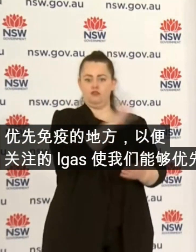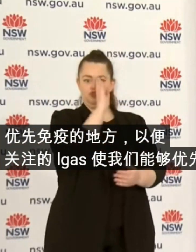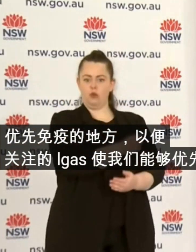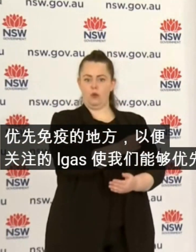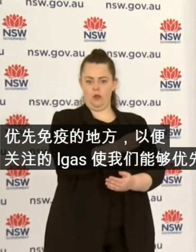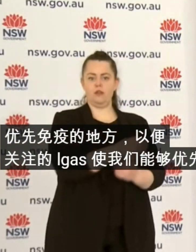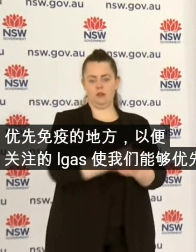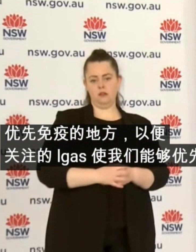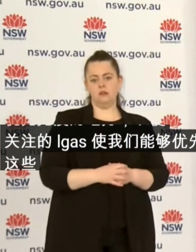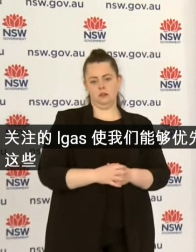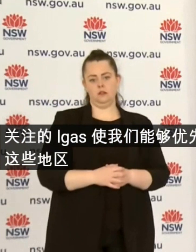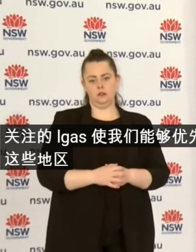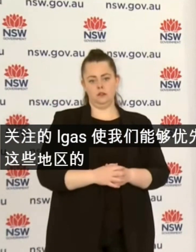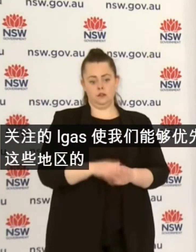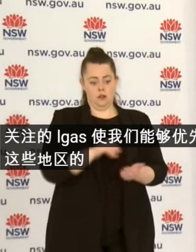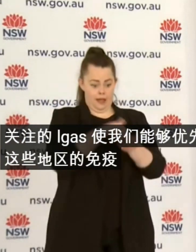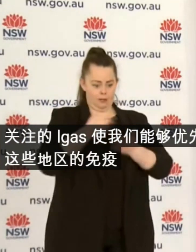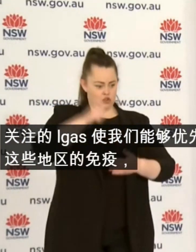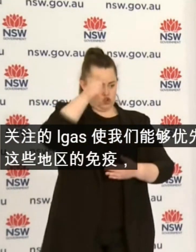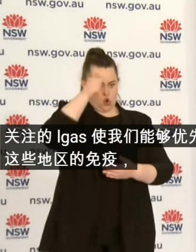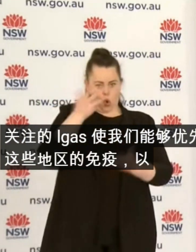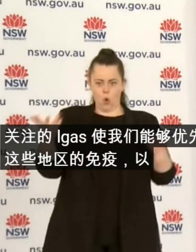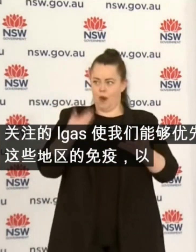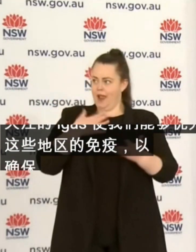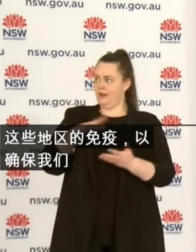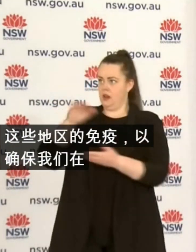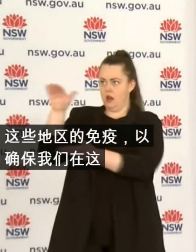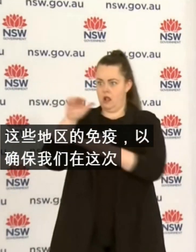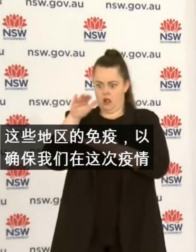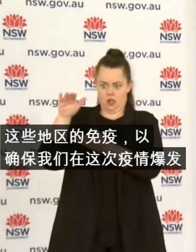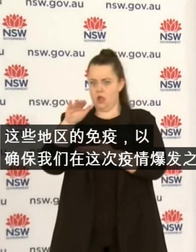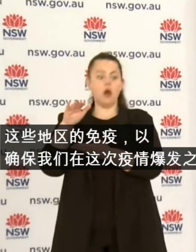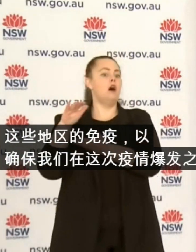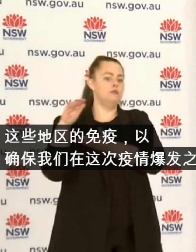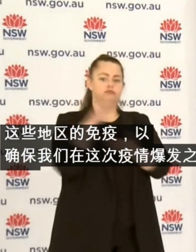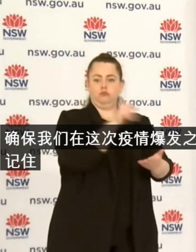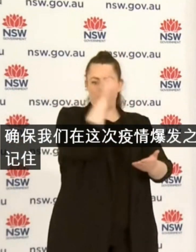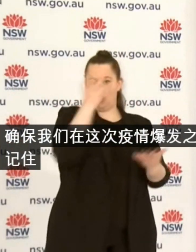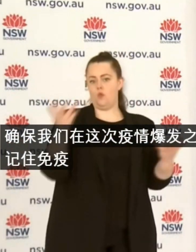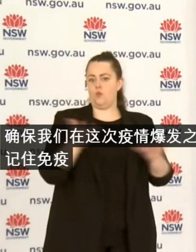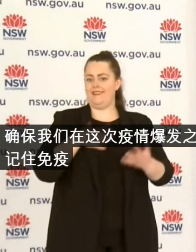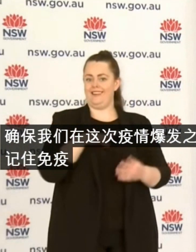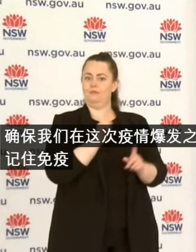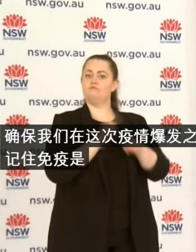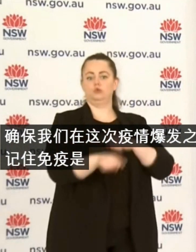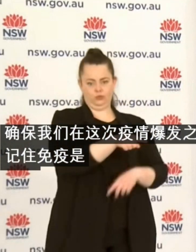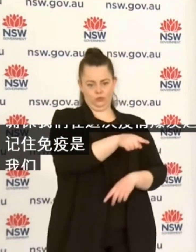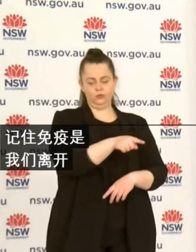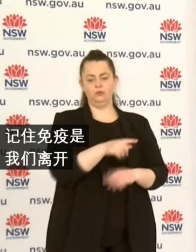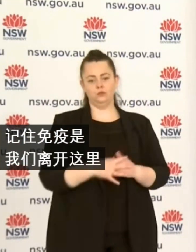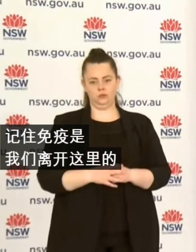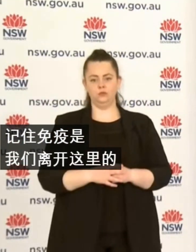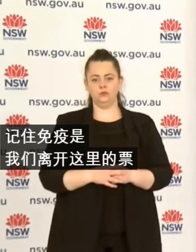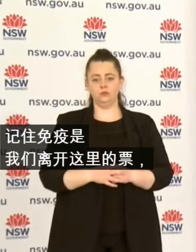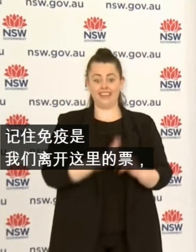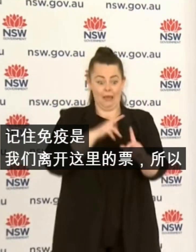to prioritise immunisation in those areas to ensure that we're getting ahead of this outbreak. Remember that immunisation is our ticket